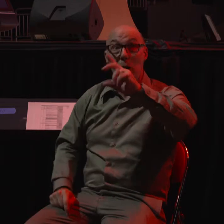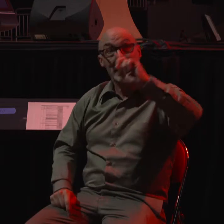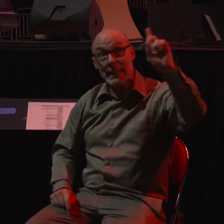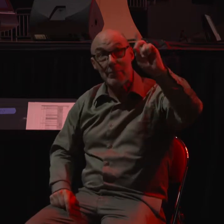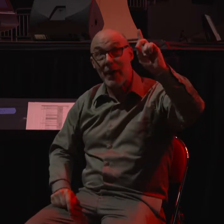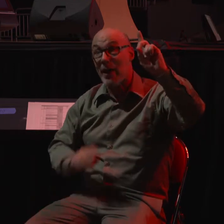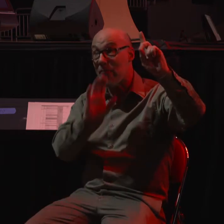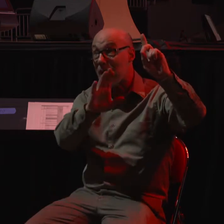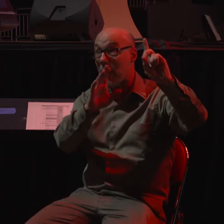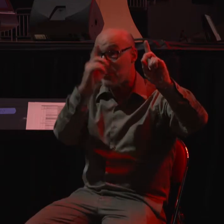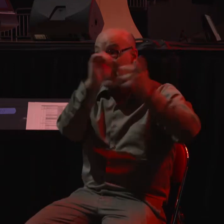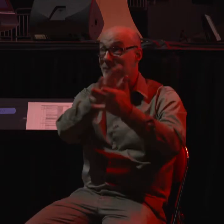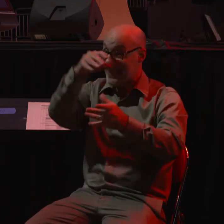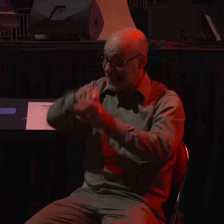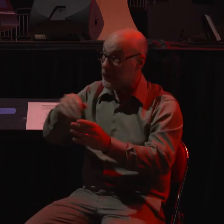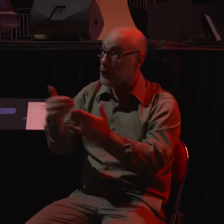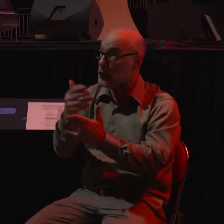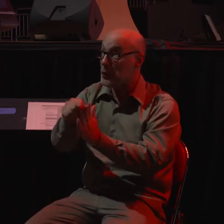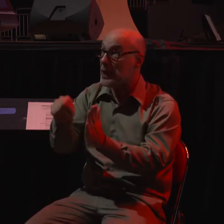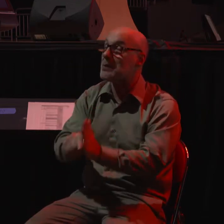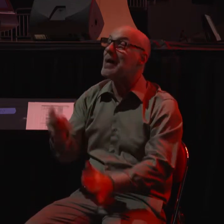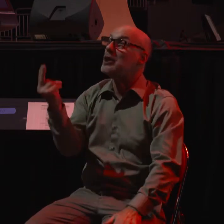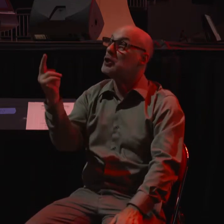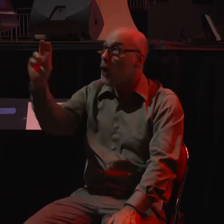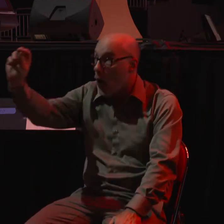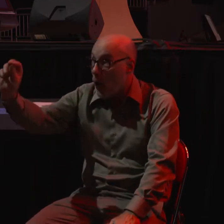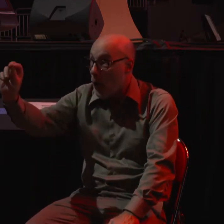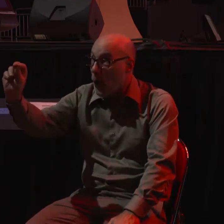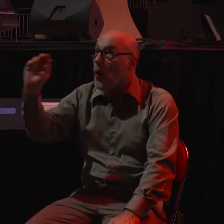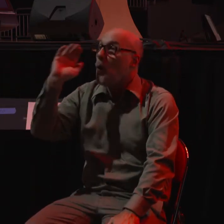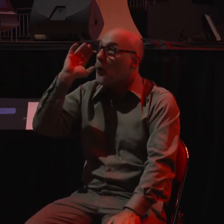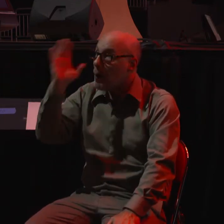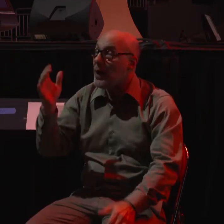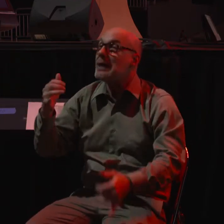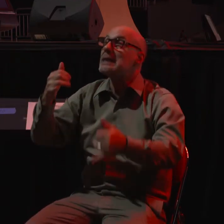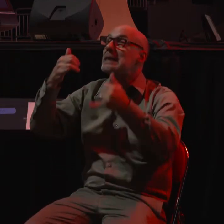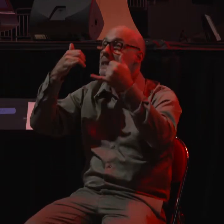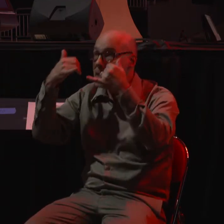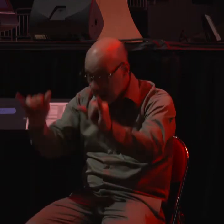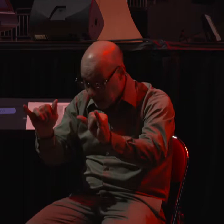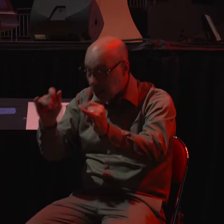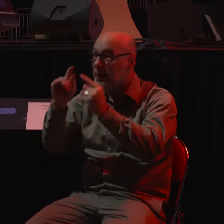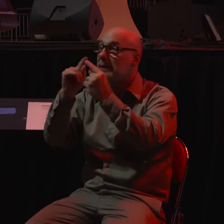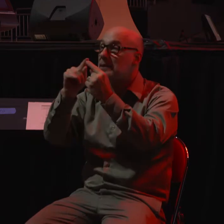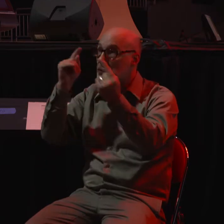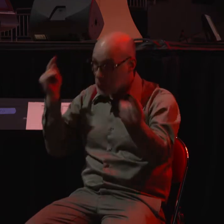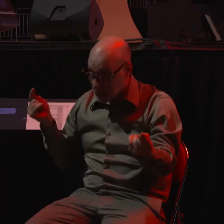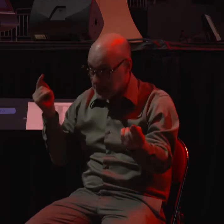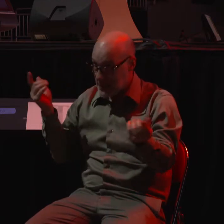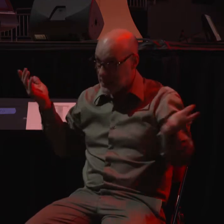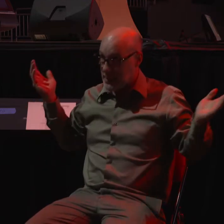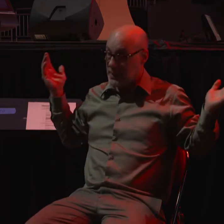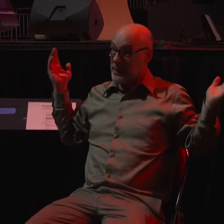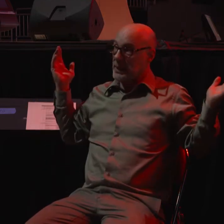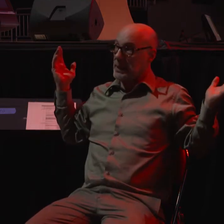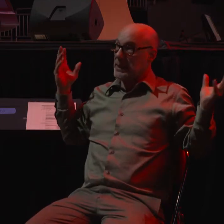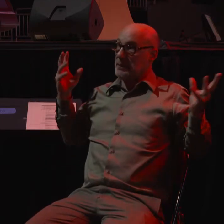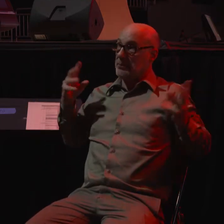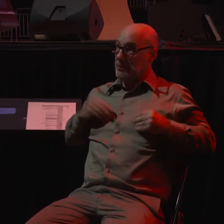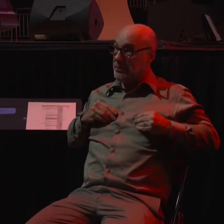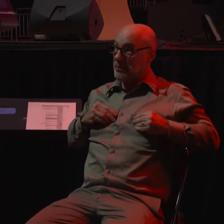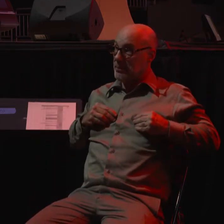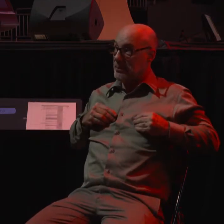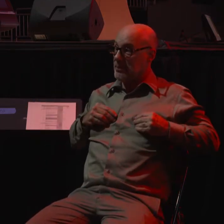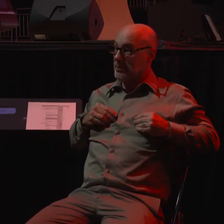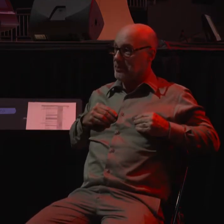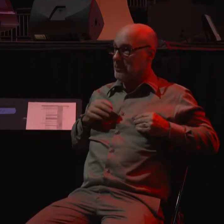Testament. We will still have disagreements. Amen. I learned a long time